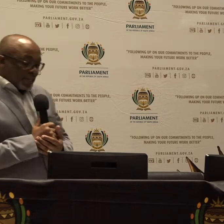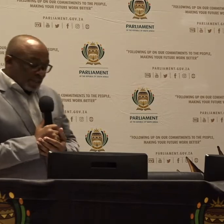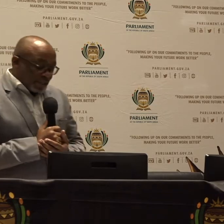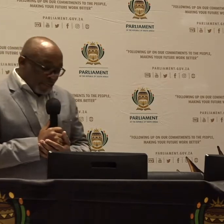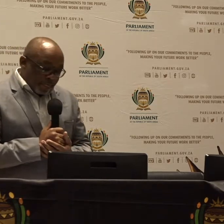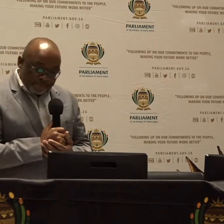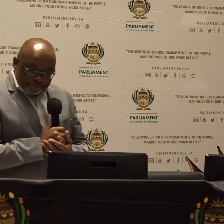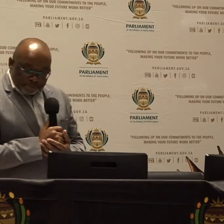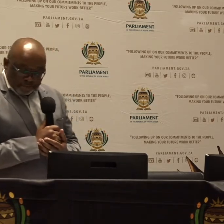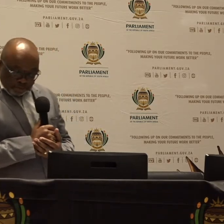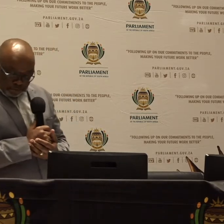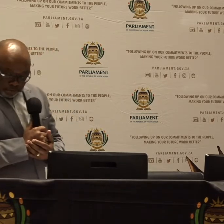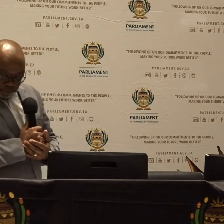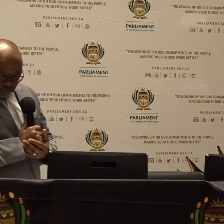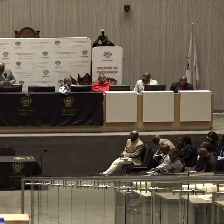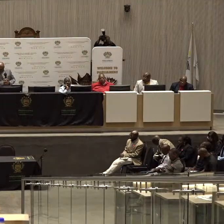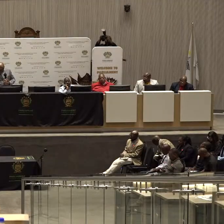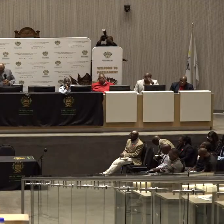it is represented